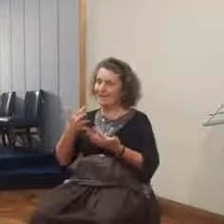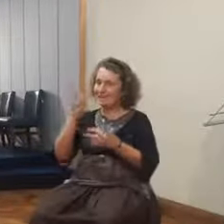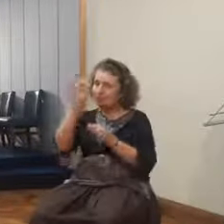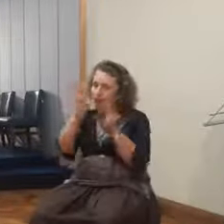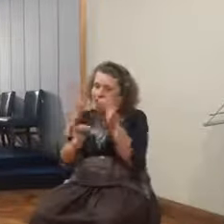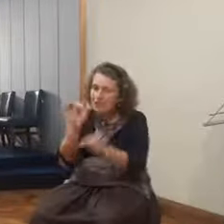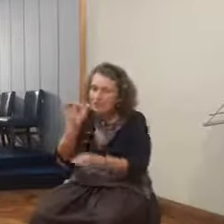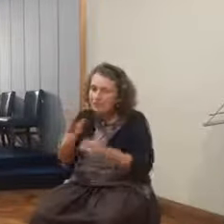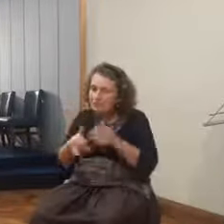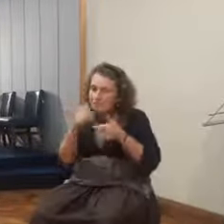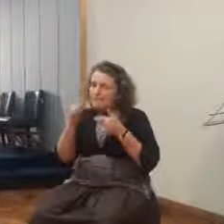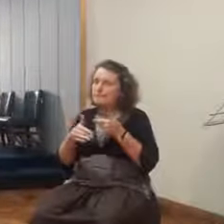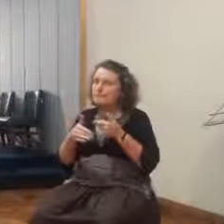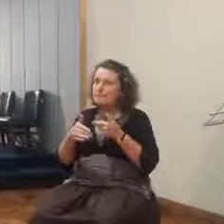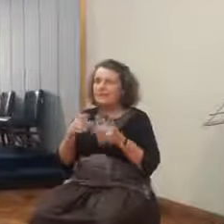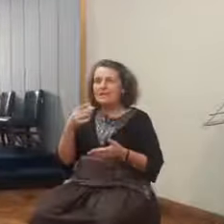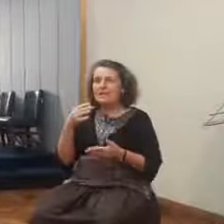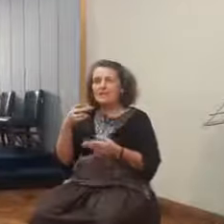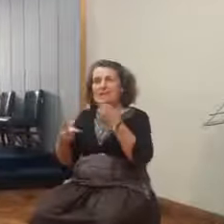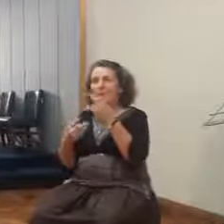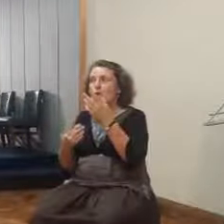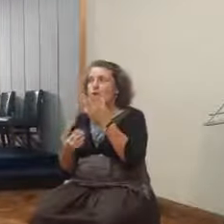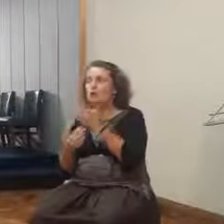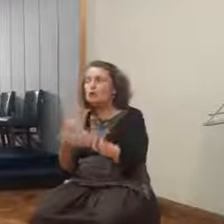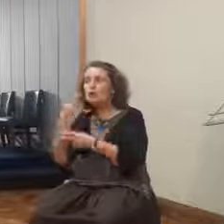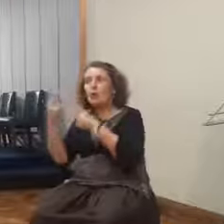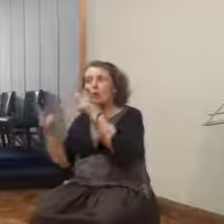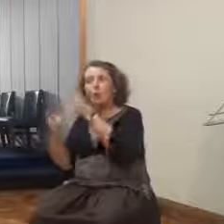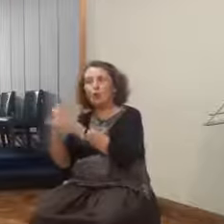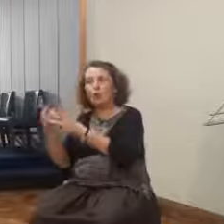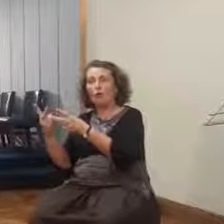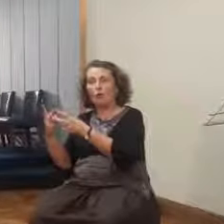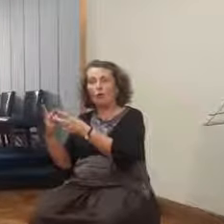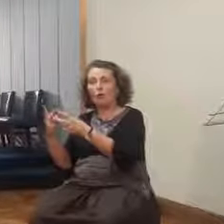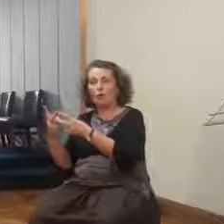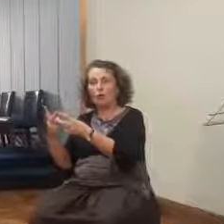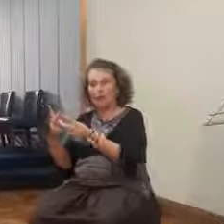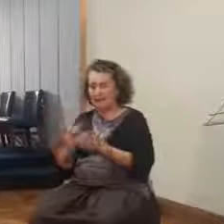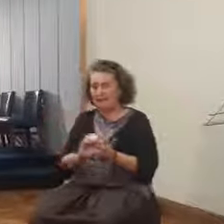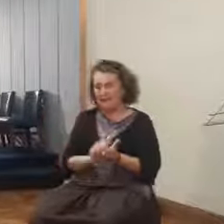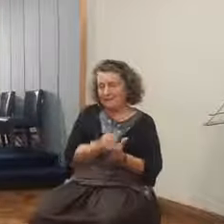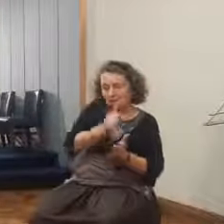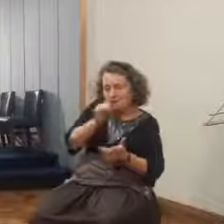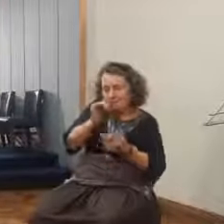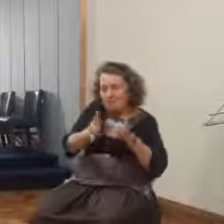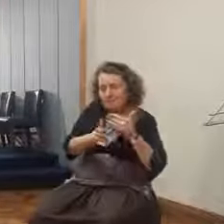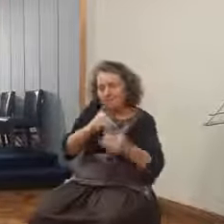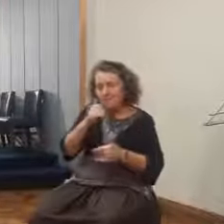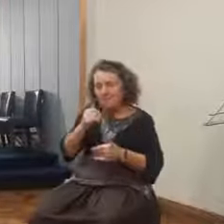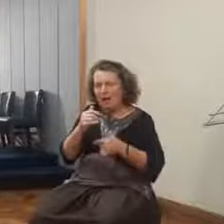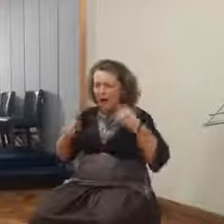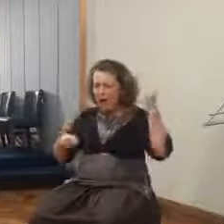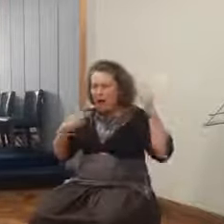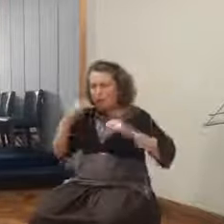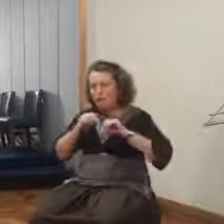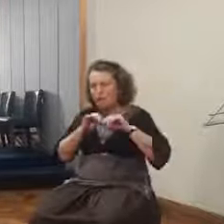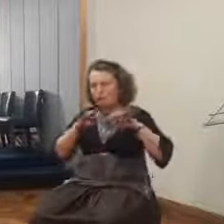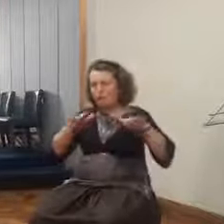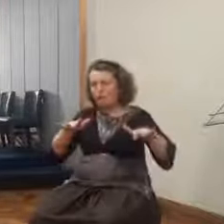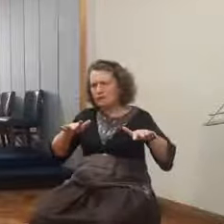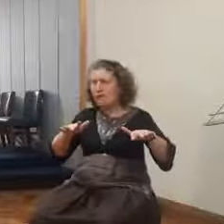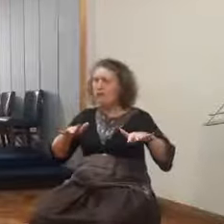unto him a new song. Play skillfully with a loud noise. Now, these stringed instruments permitted in the direct